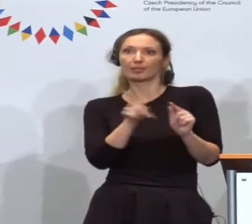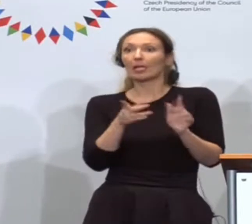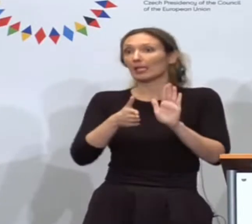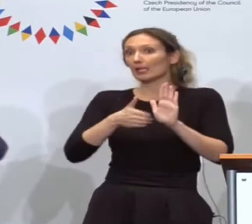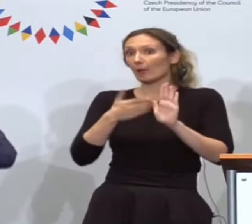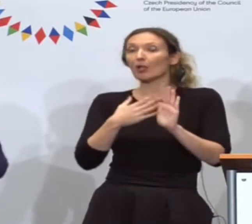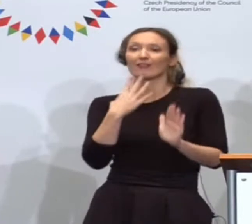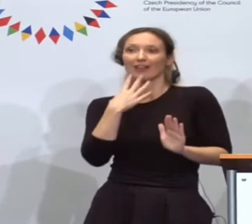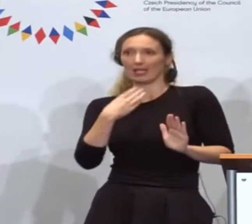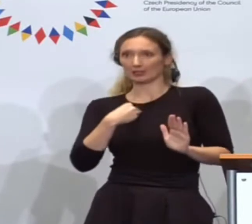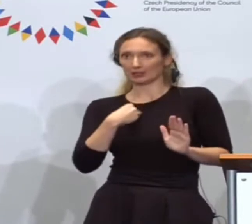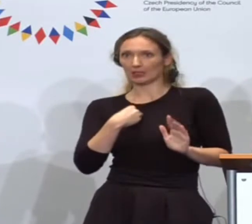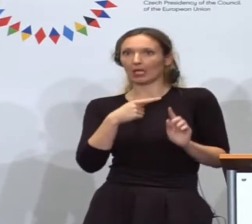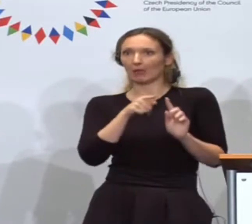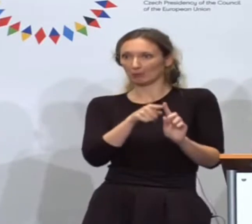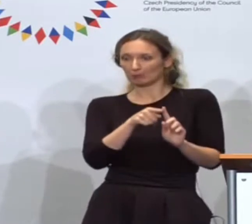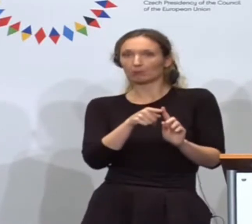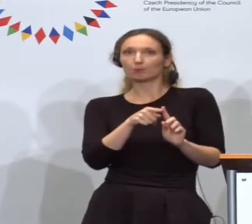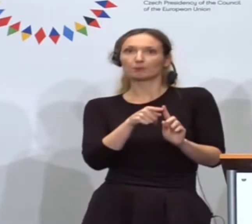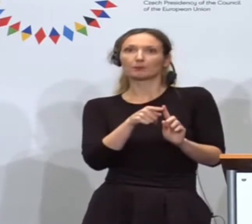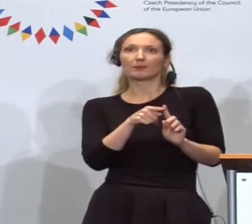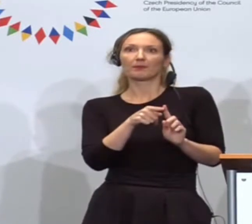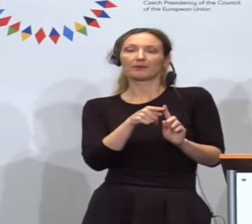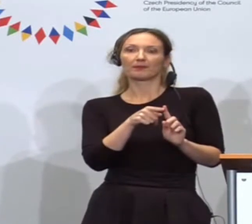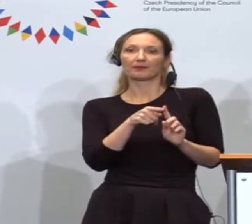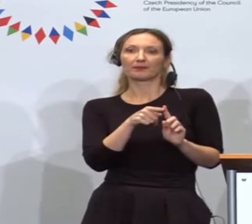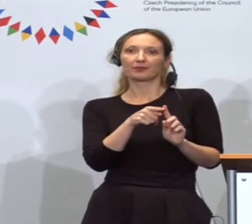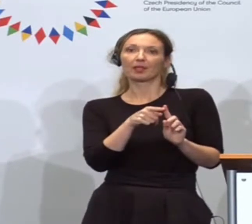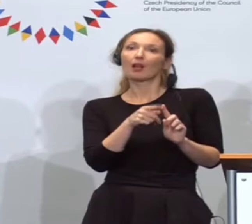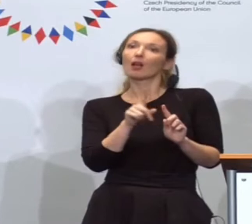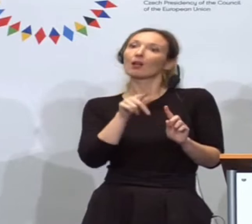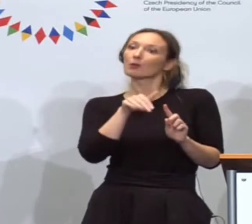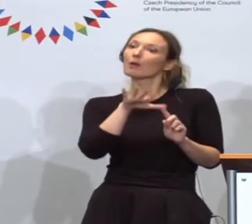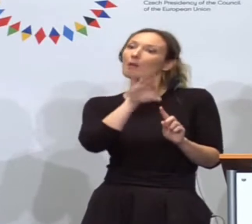France provides a certain type of guns,